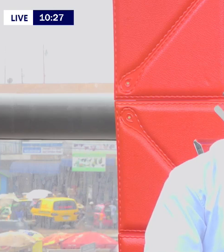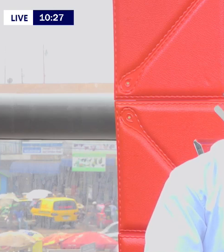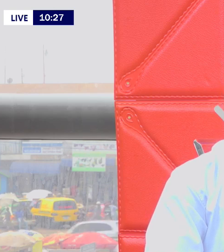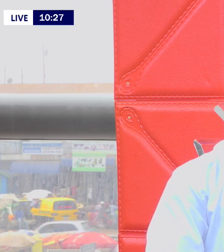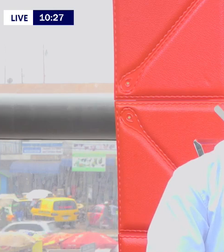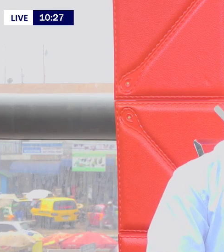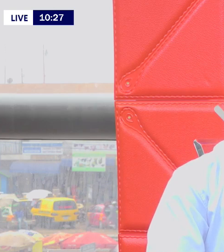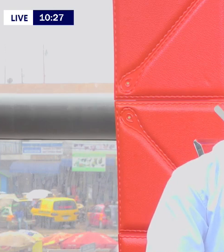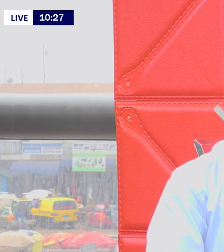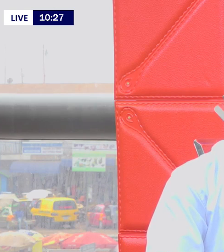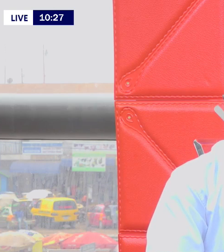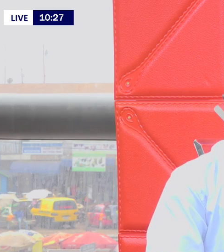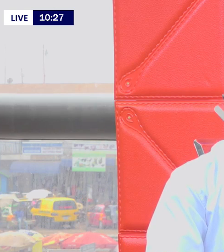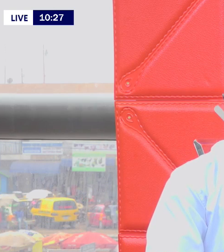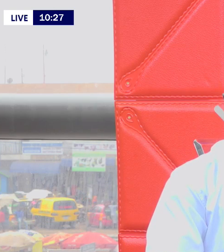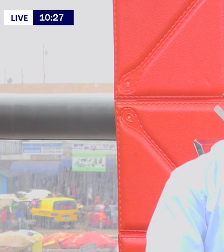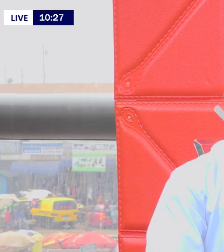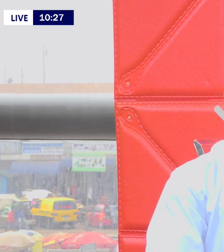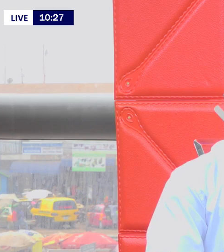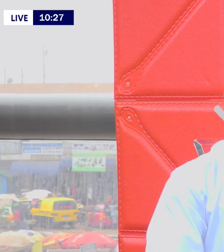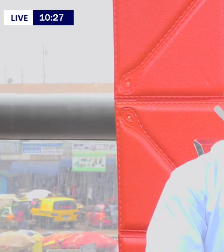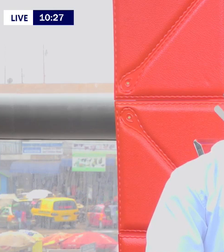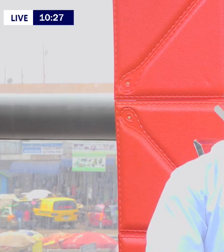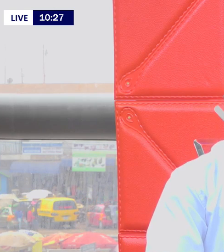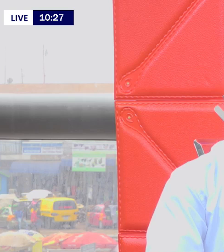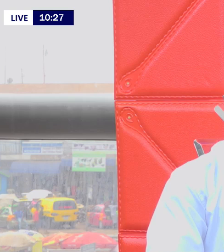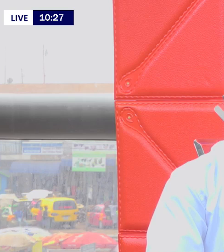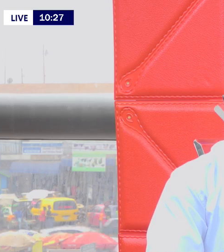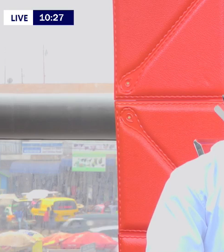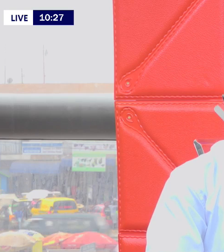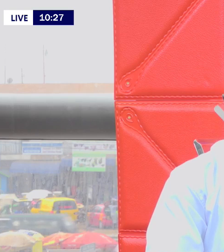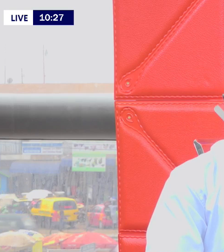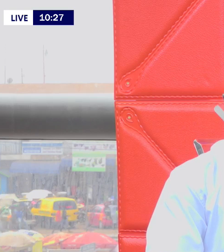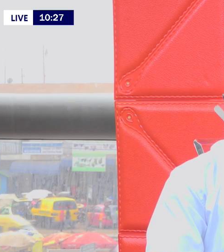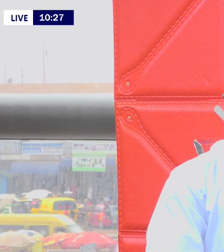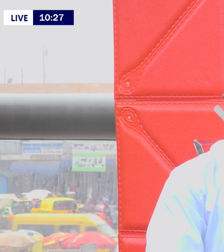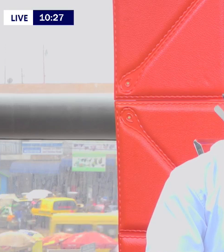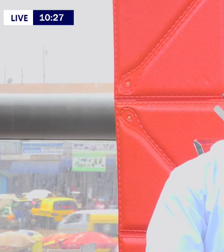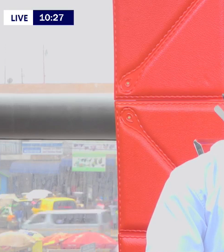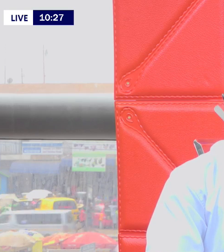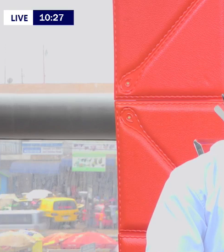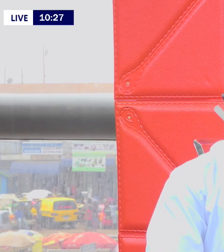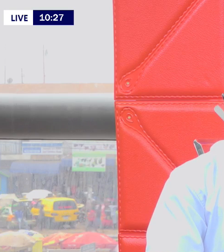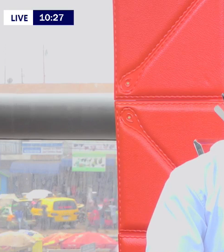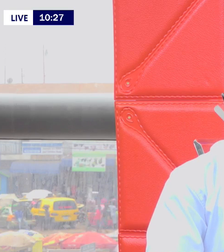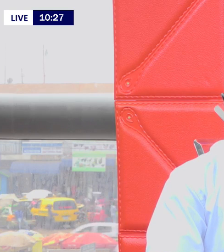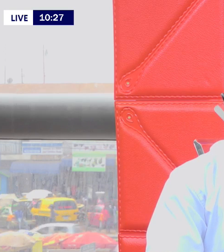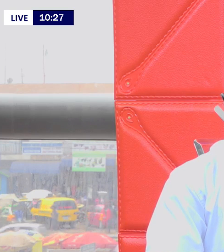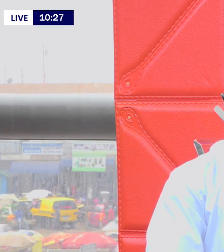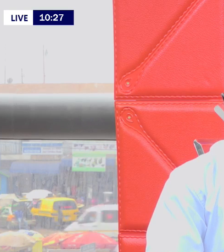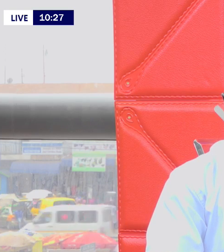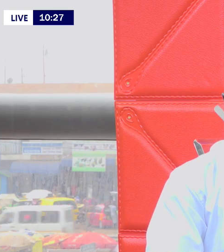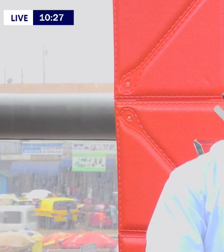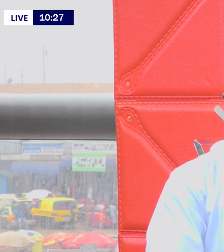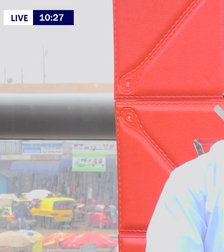is failing. That is why they are desperate and confused. Lovely Akosua Kasua, we thank God